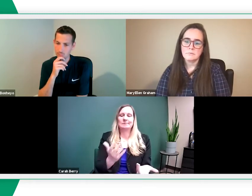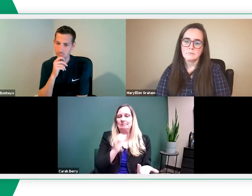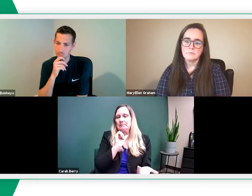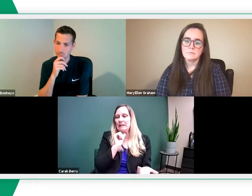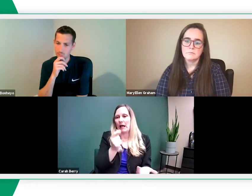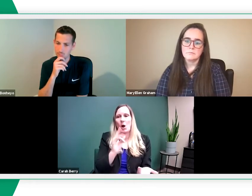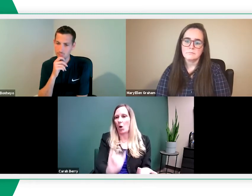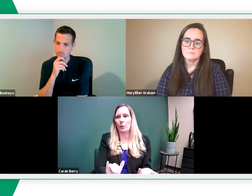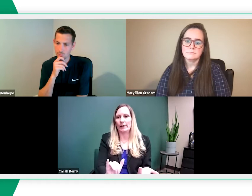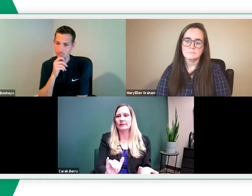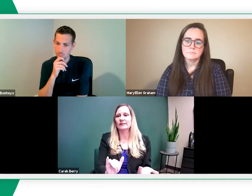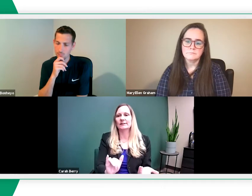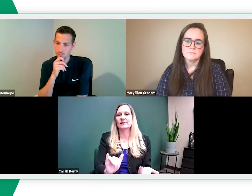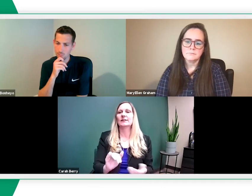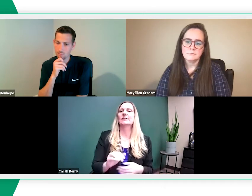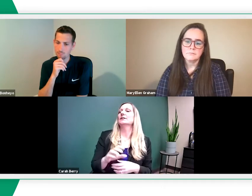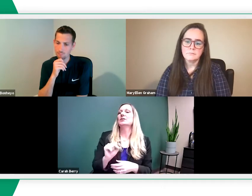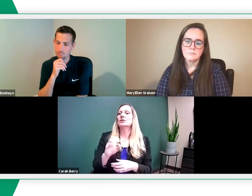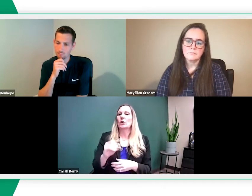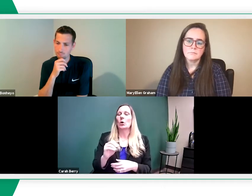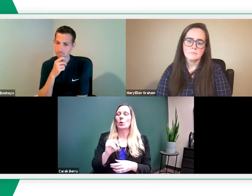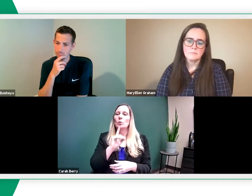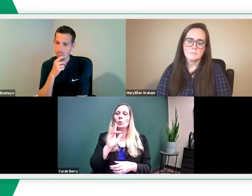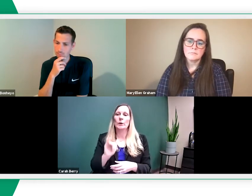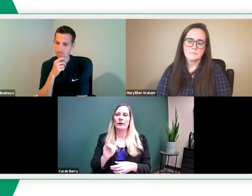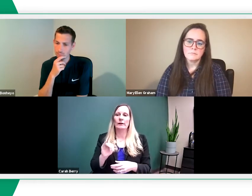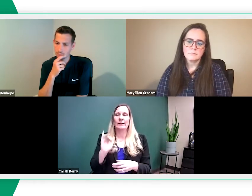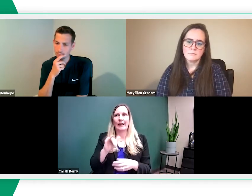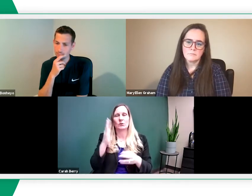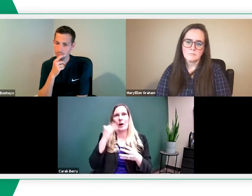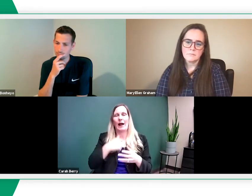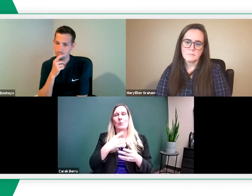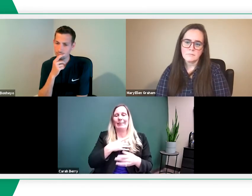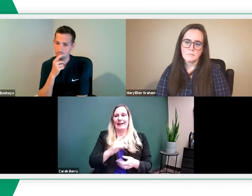that, but it's not actually enough, at least not always.